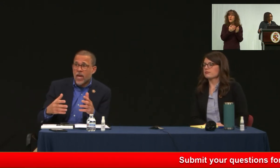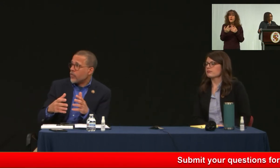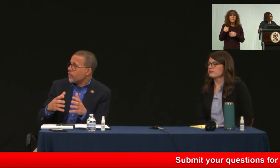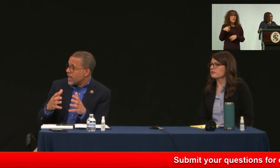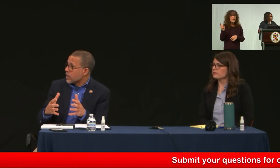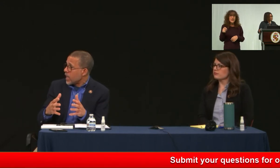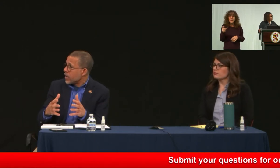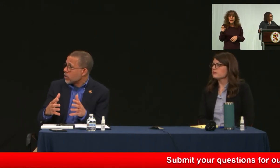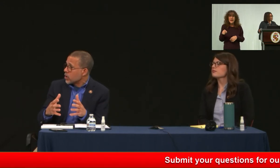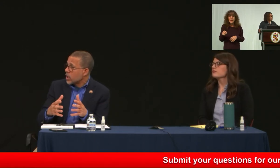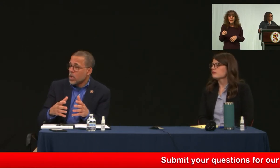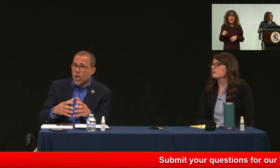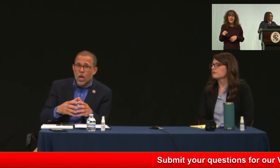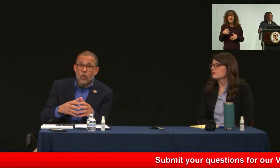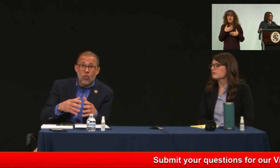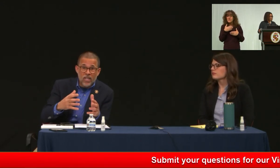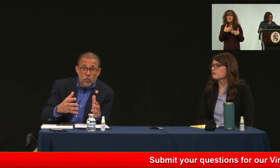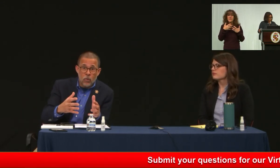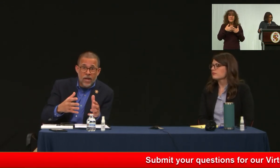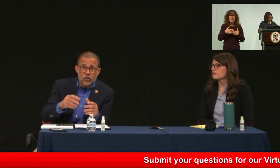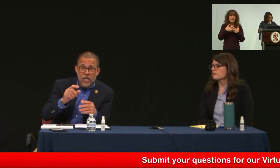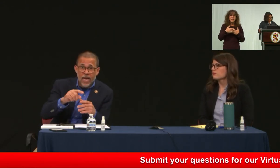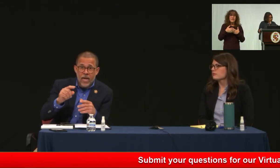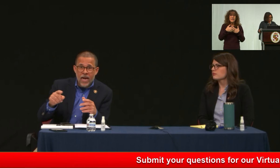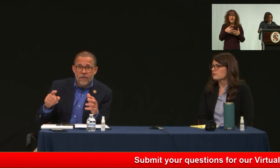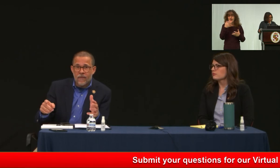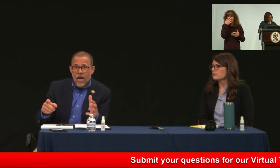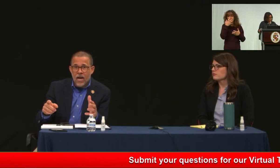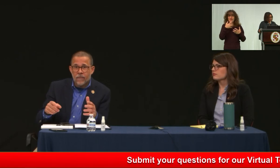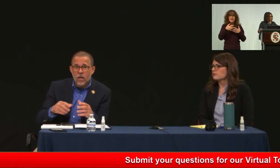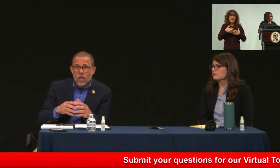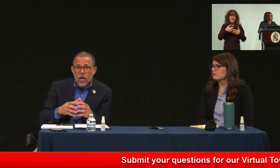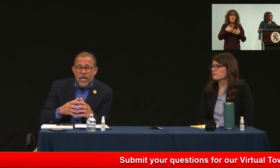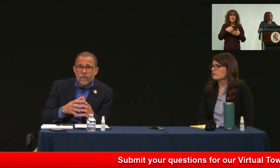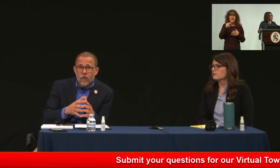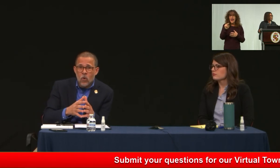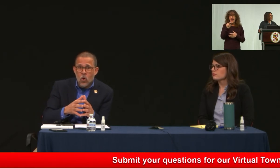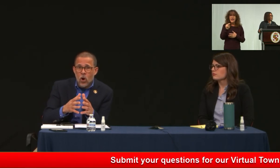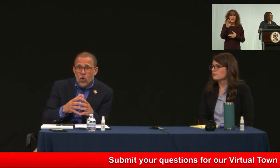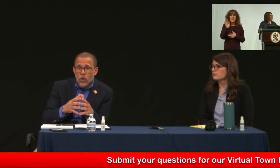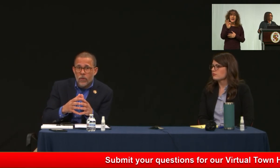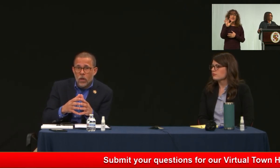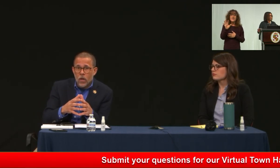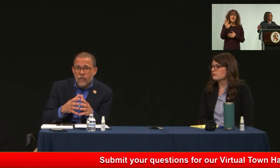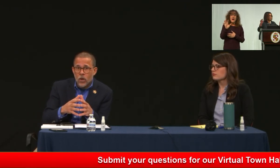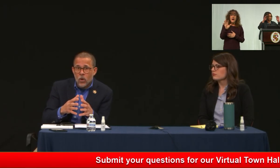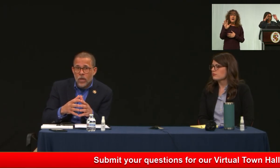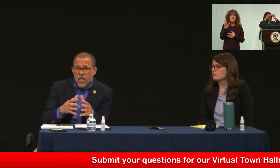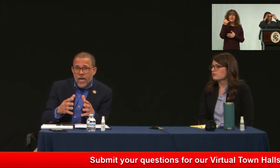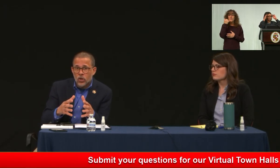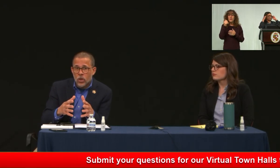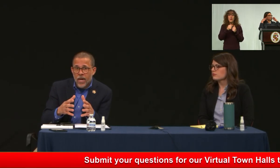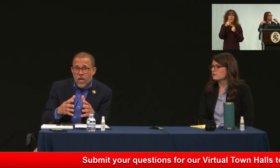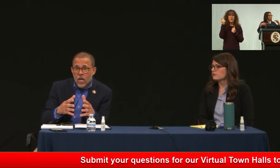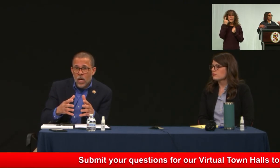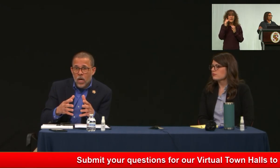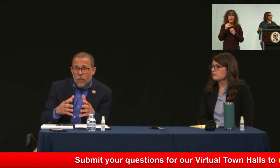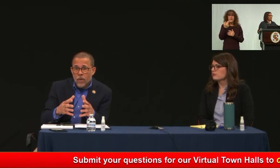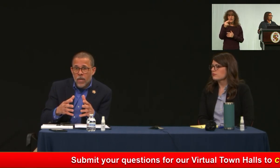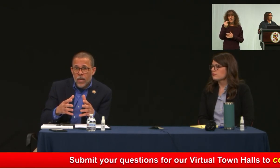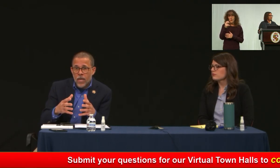In this case, ventilators, respirators, the N95. In a phone call with Governor Hogan